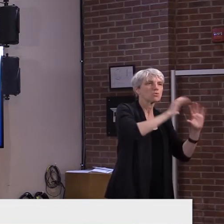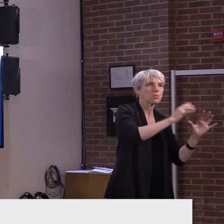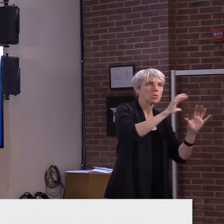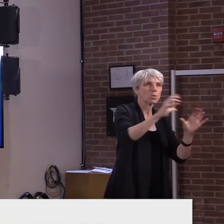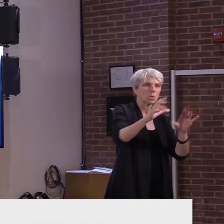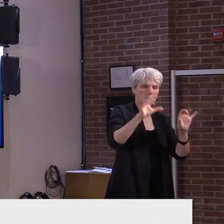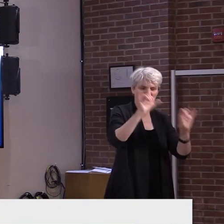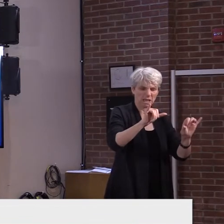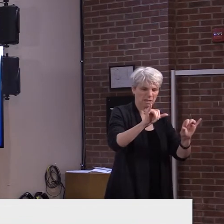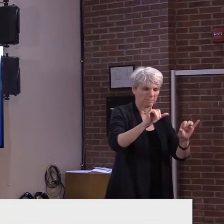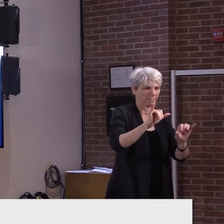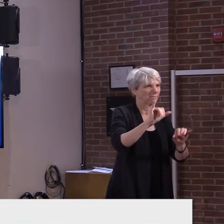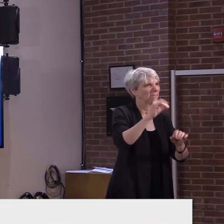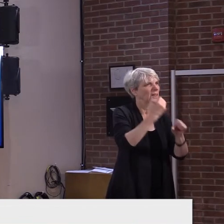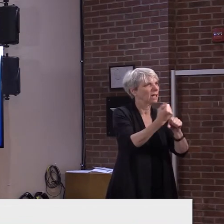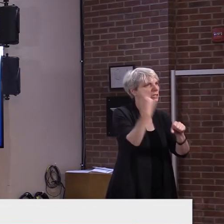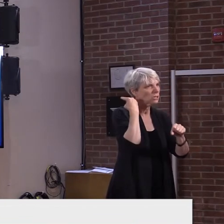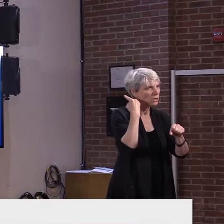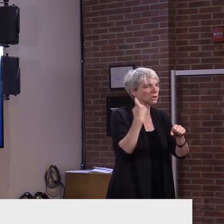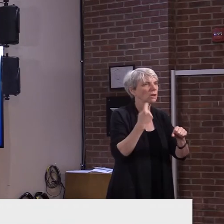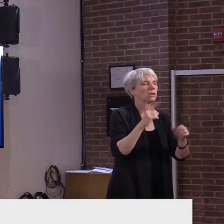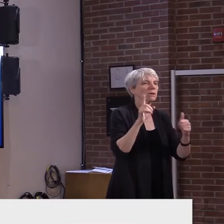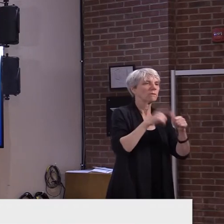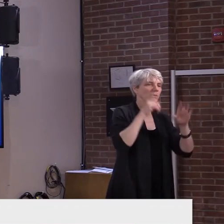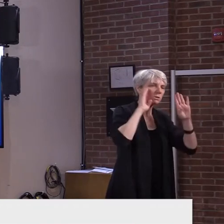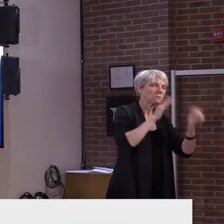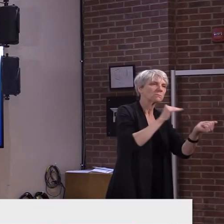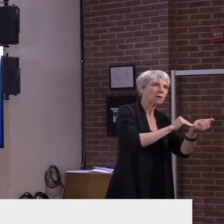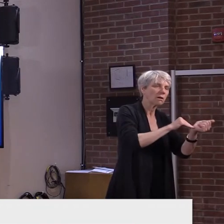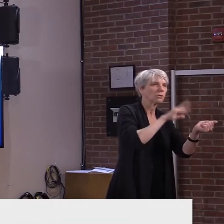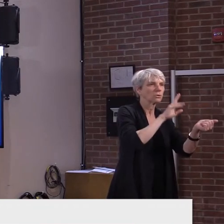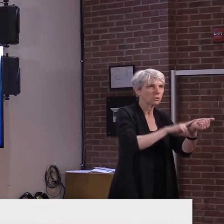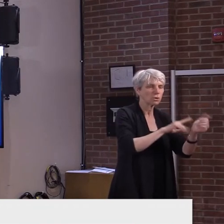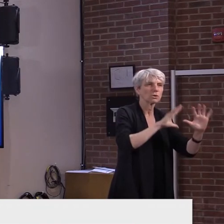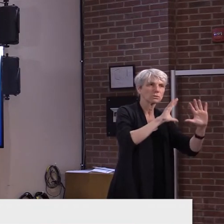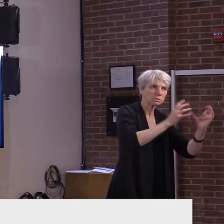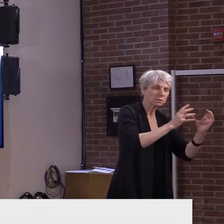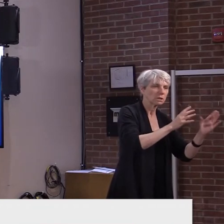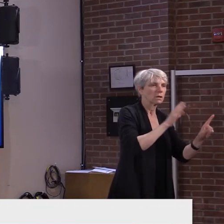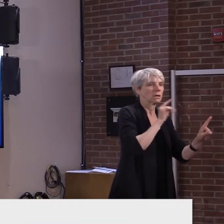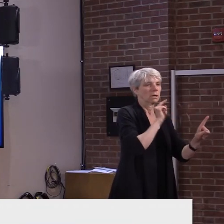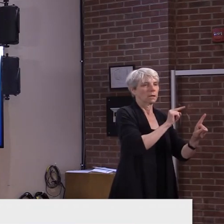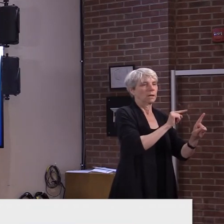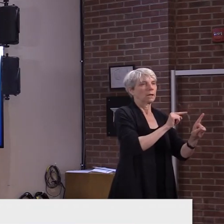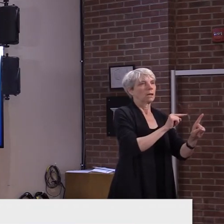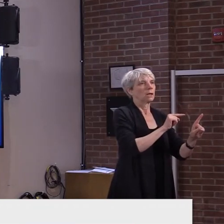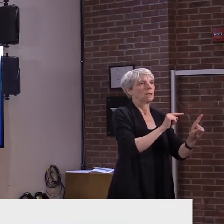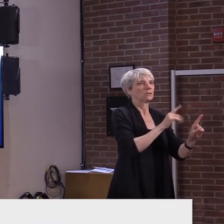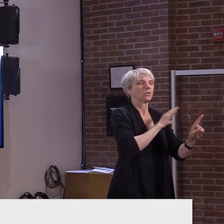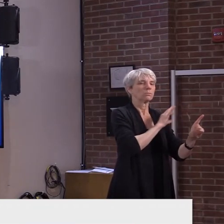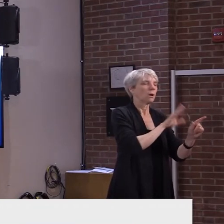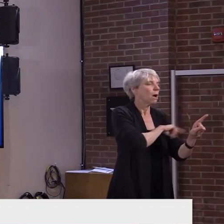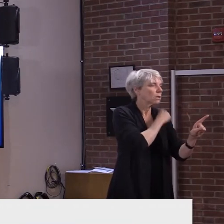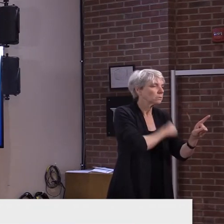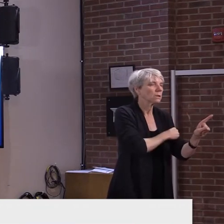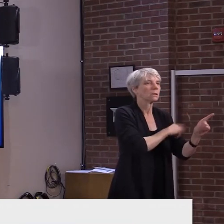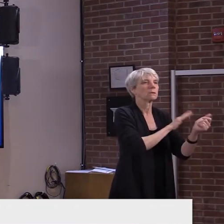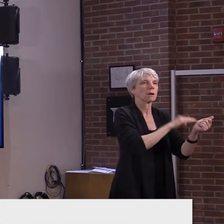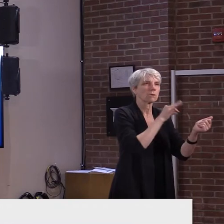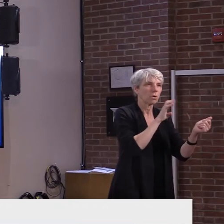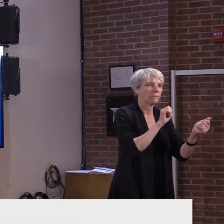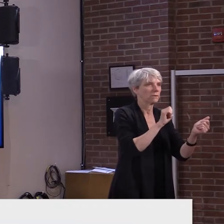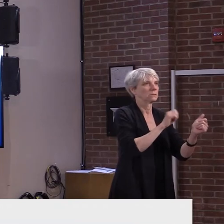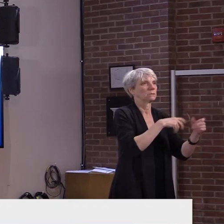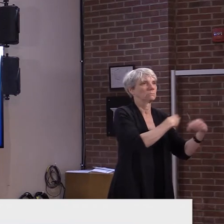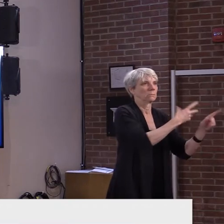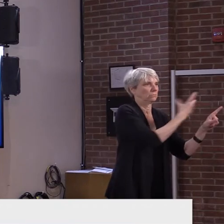it, healthcare providers providing their employees their booster